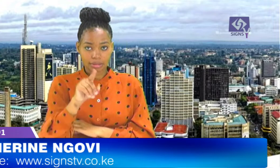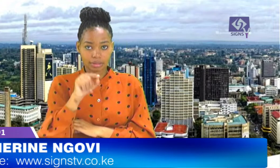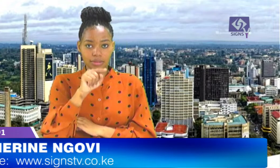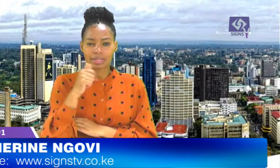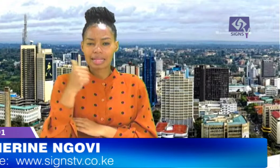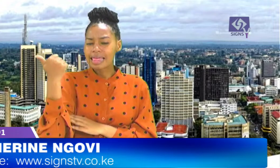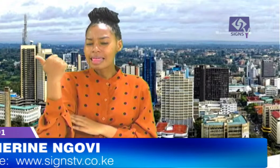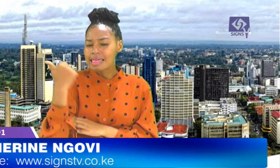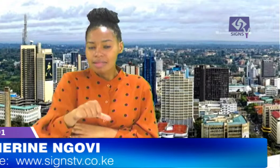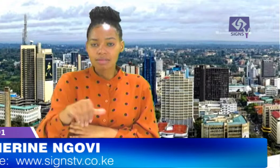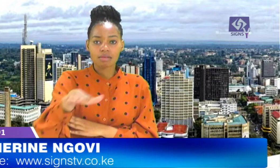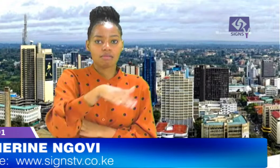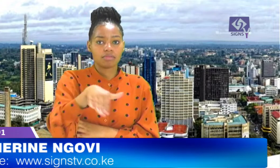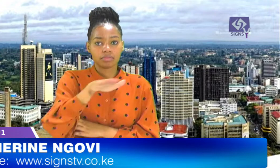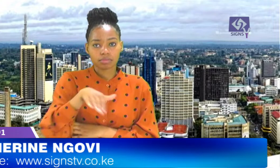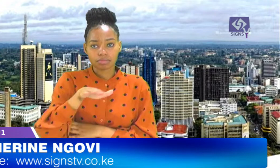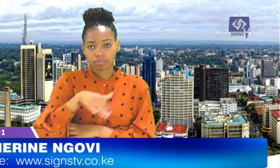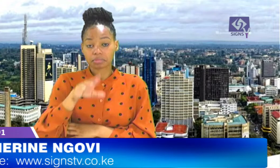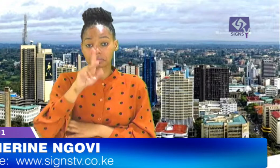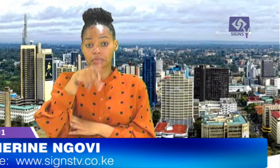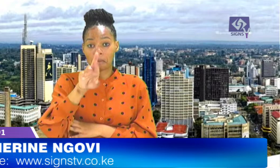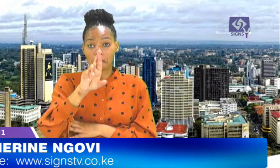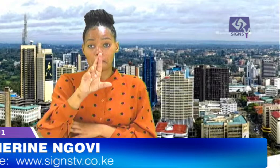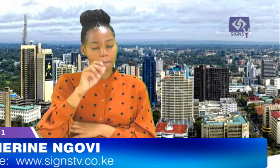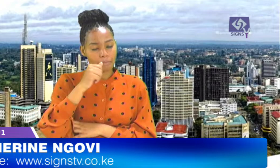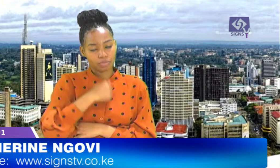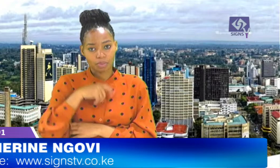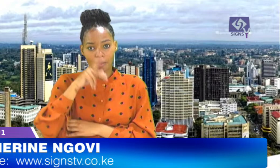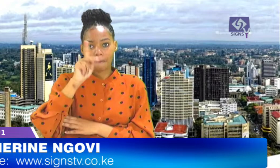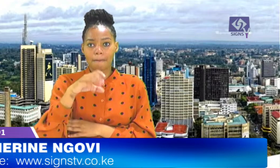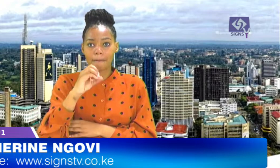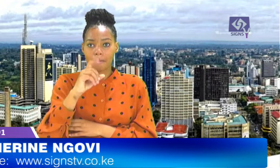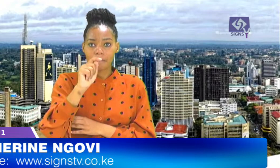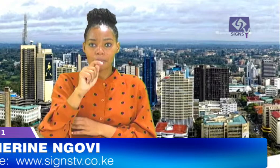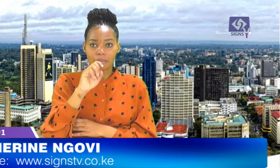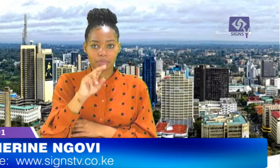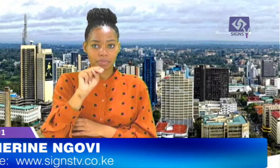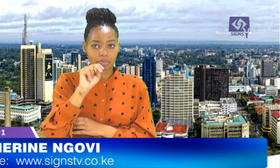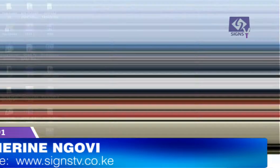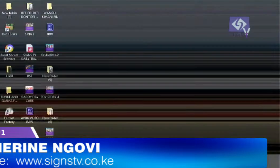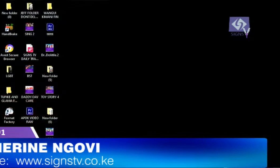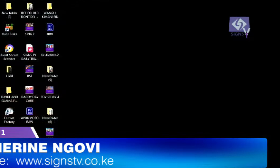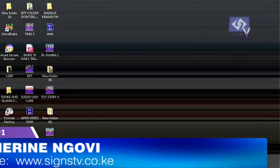lawmakers to amend any areas of potential